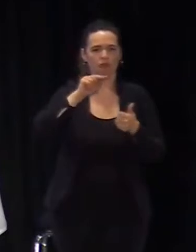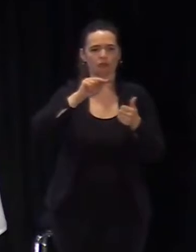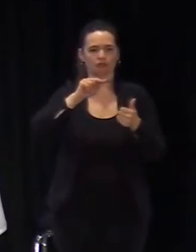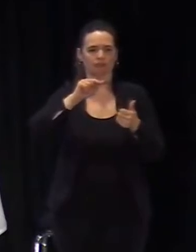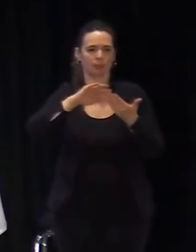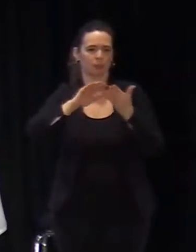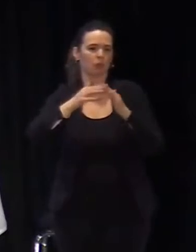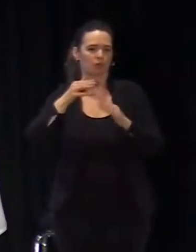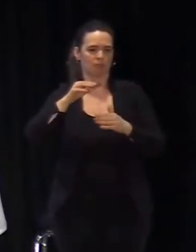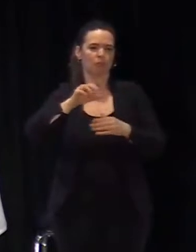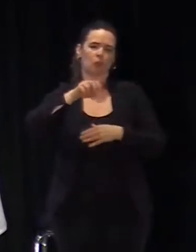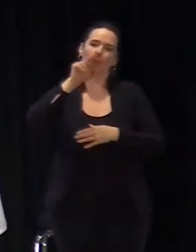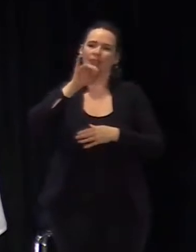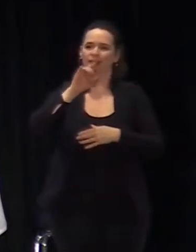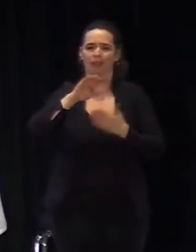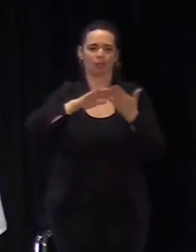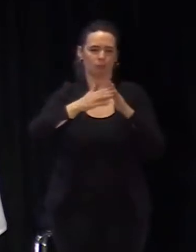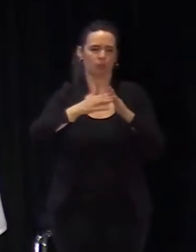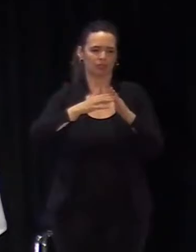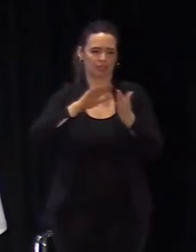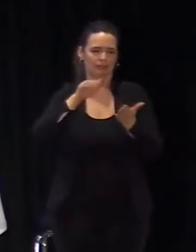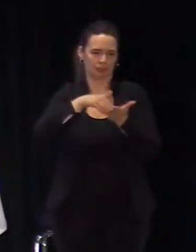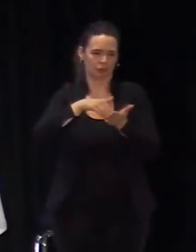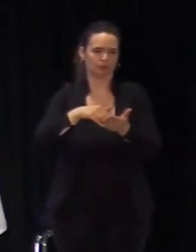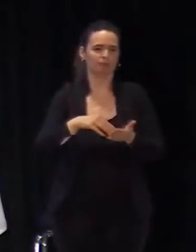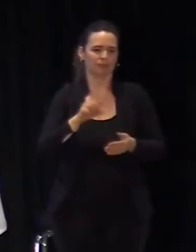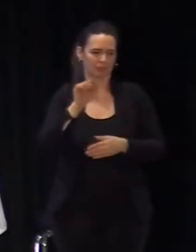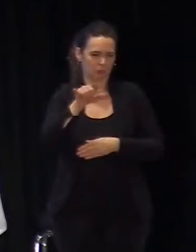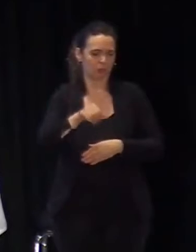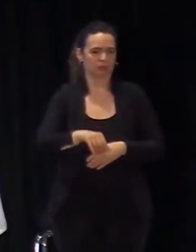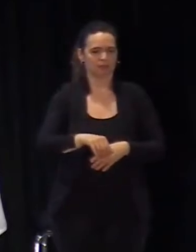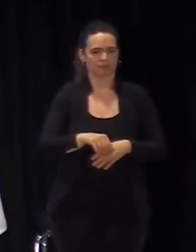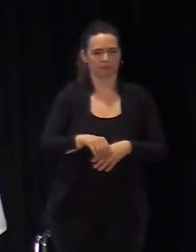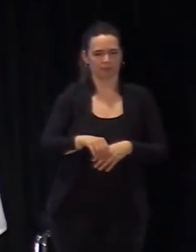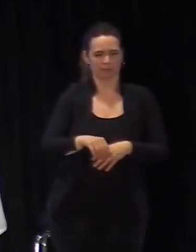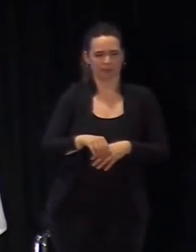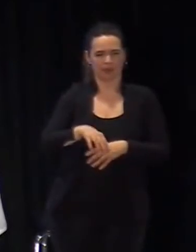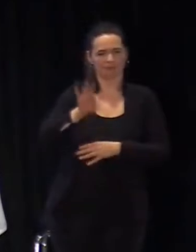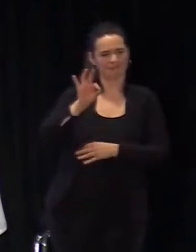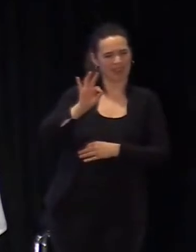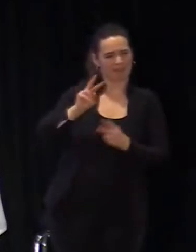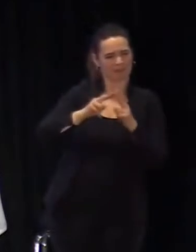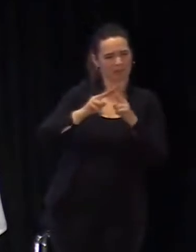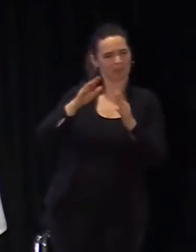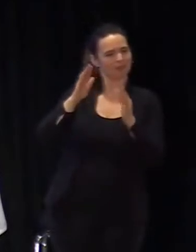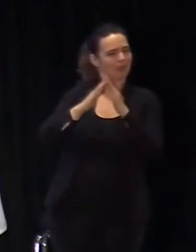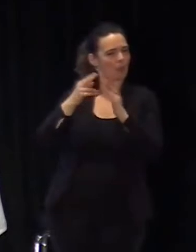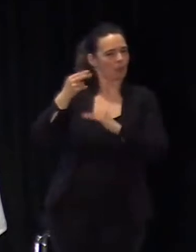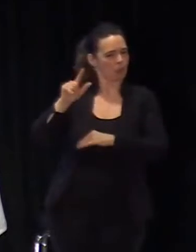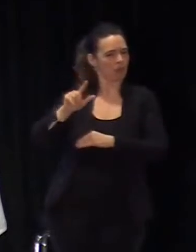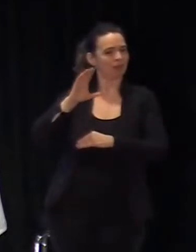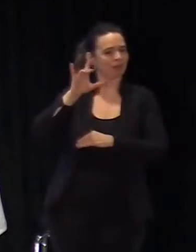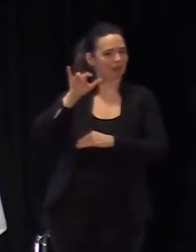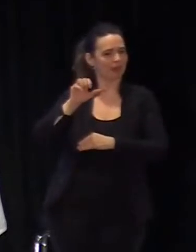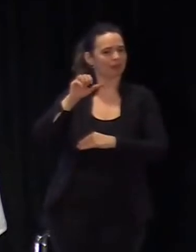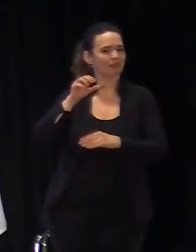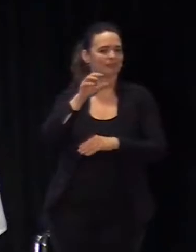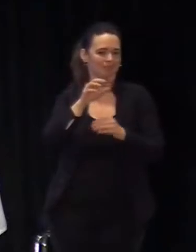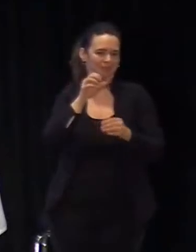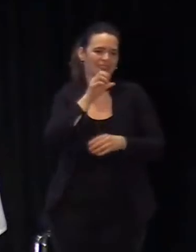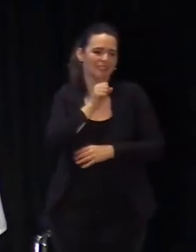Park. Wednesday, Fayetteville Village Hall and Clay Senior Center, as well as Skinny Atlas School